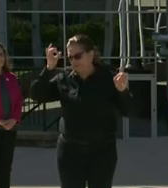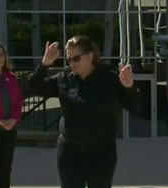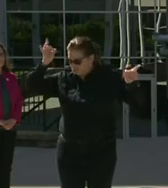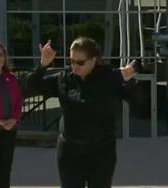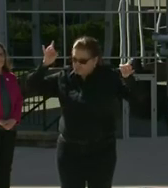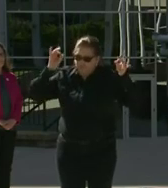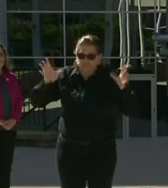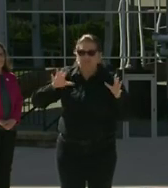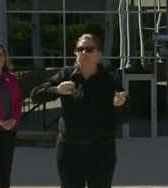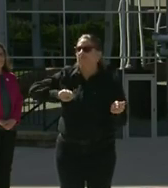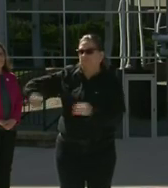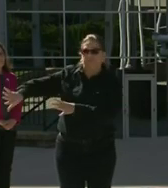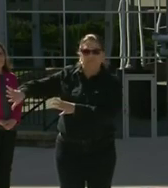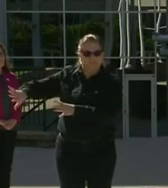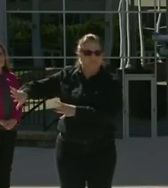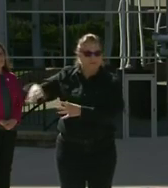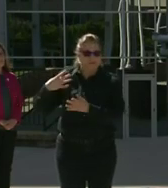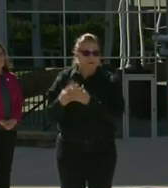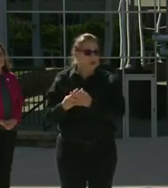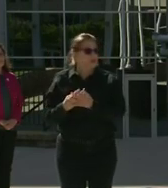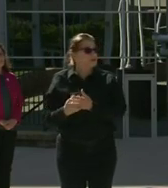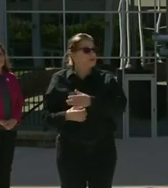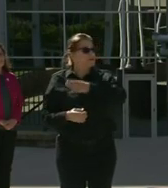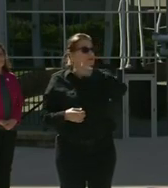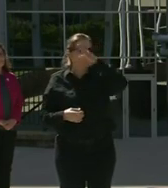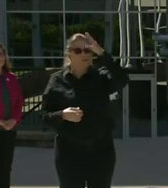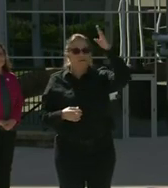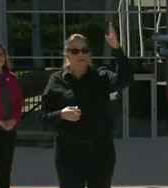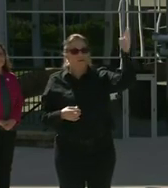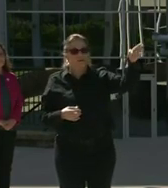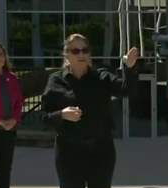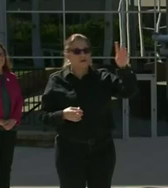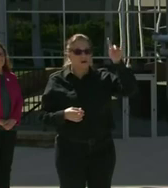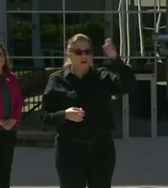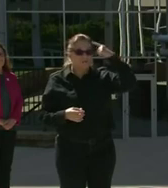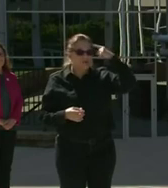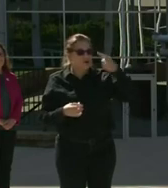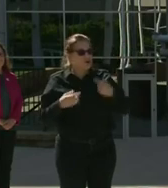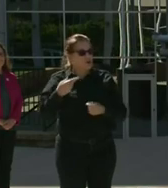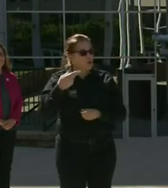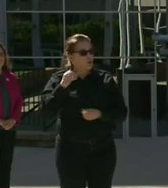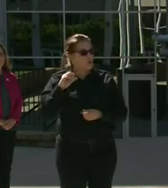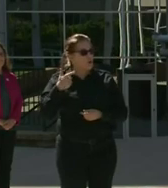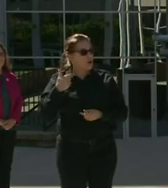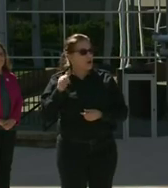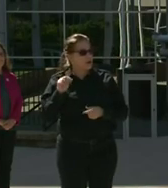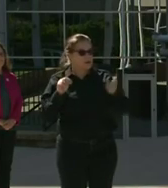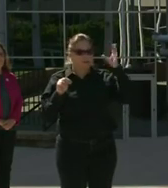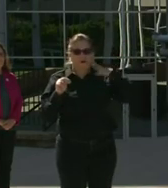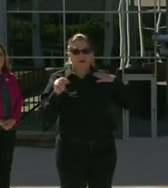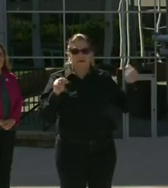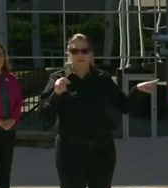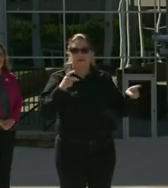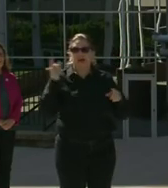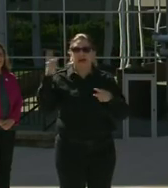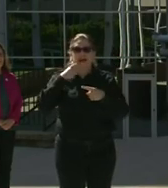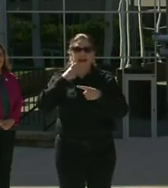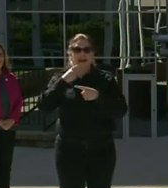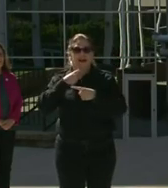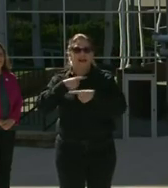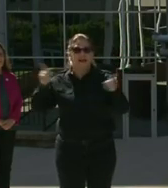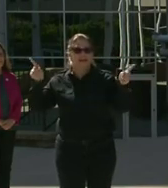So Governor Hogan just issued a stay-at-home directive. I'm curious, Mayor, if you, Governor Hogan, and Governor Northam have been in touch about coordinating